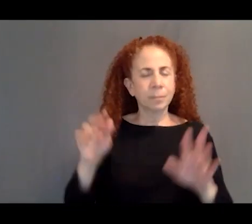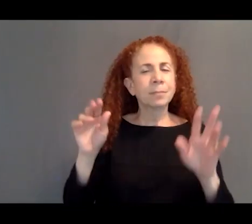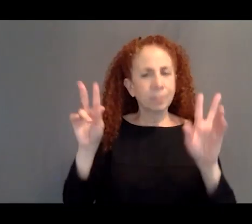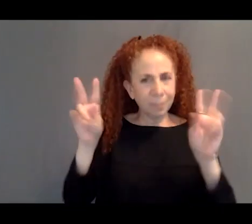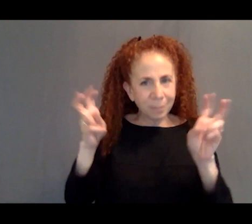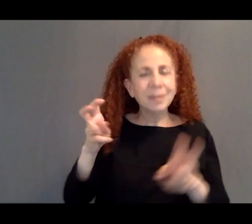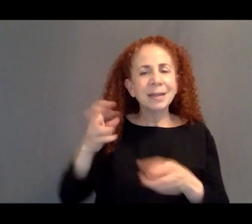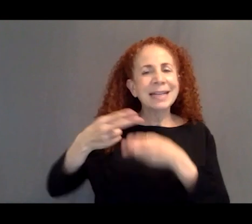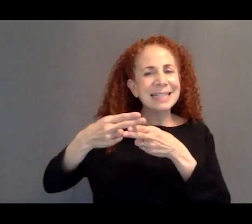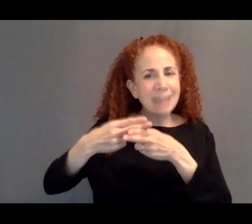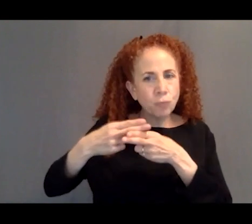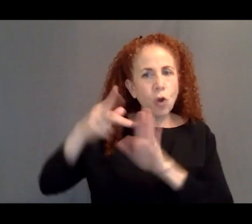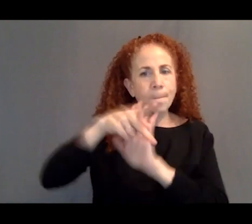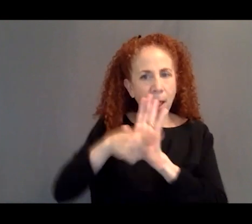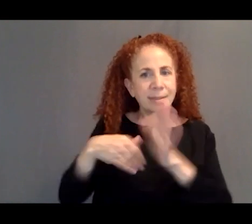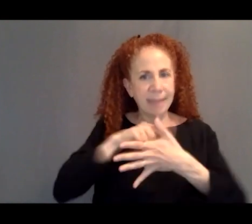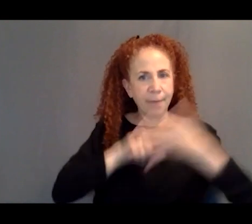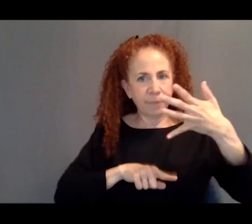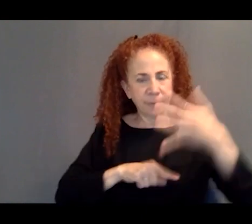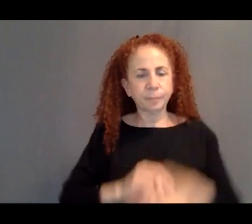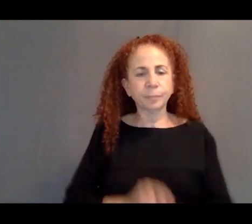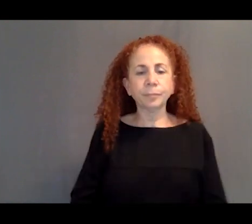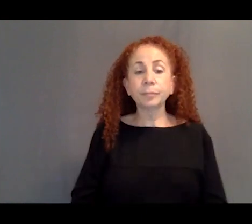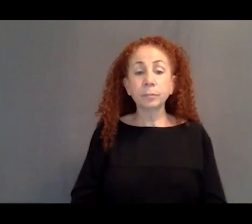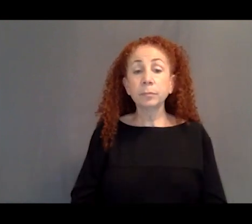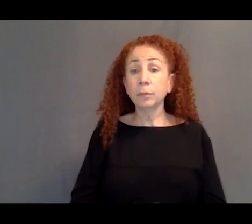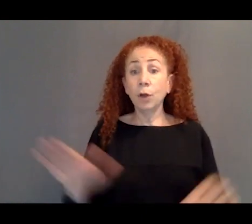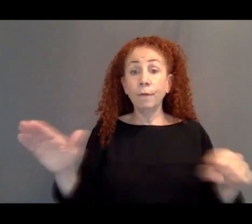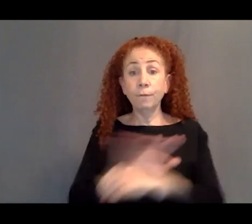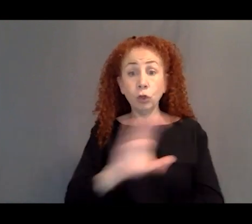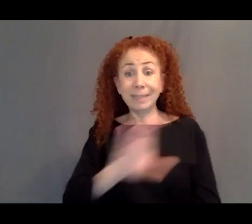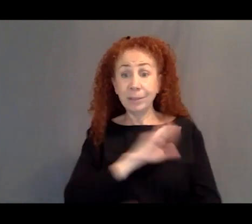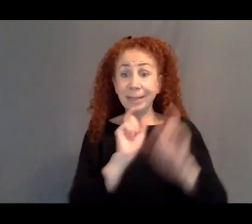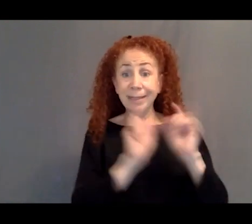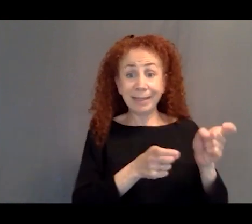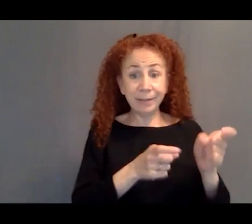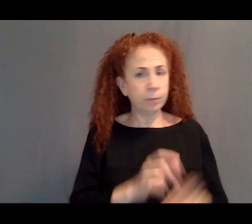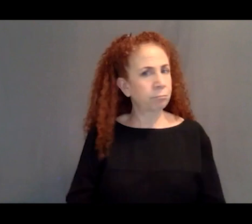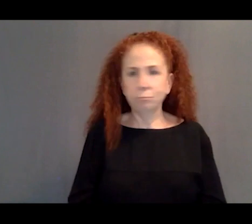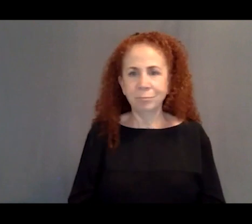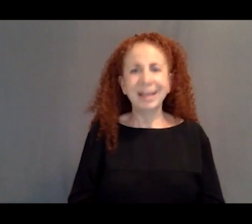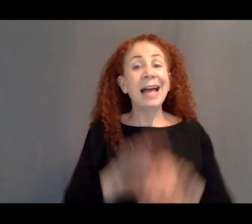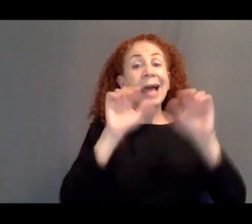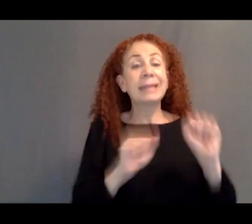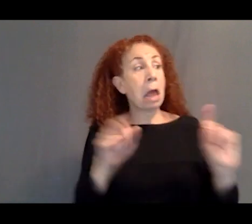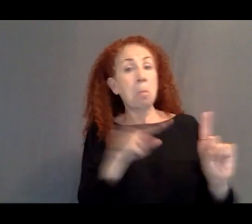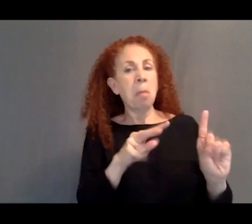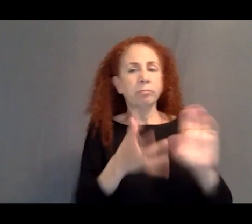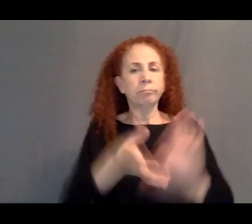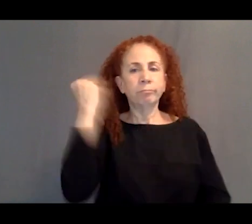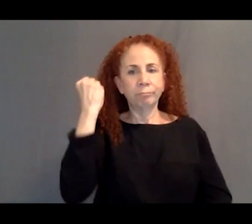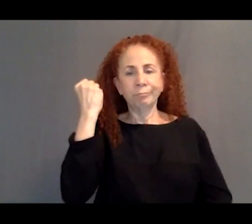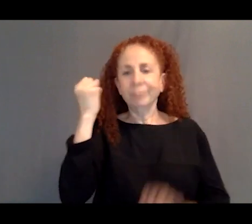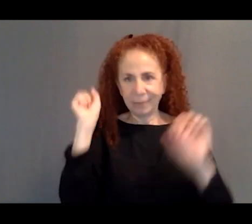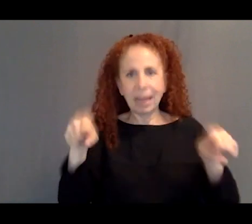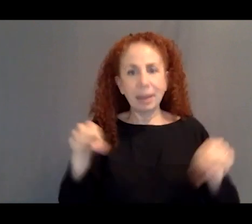temporary policies that don't endow citizenship and that can be taken away at any moment.